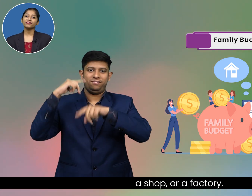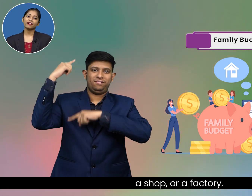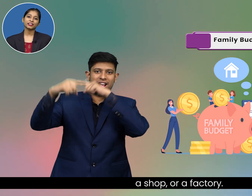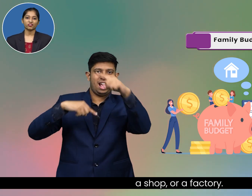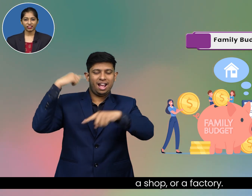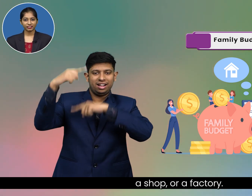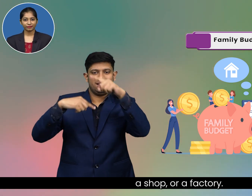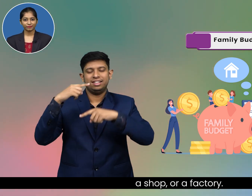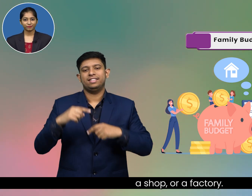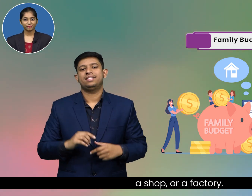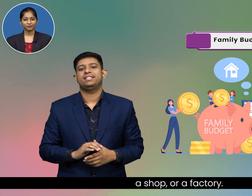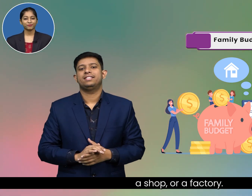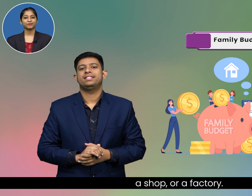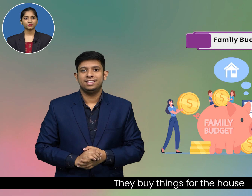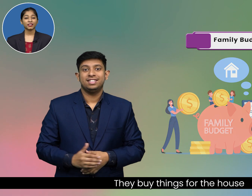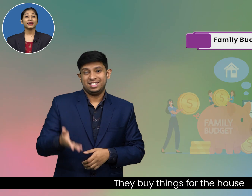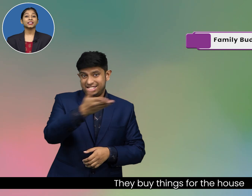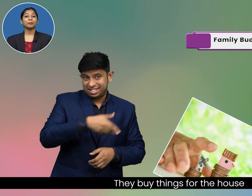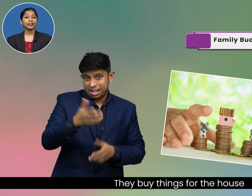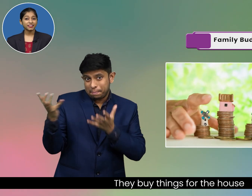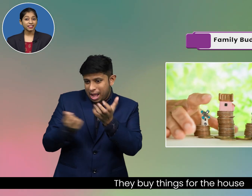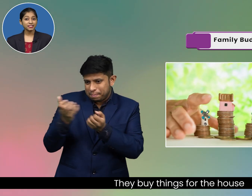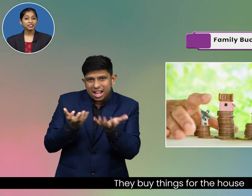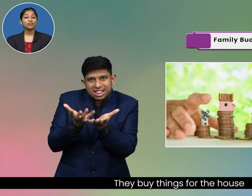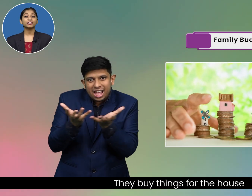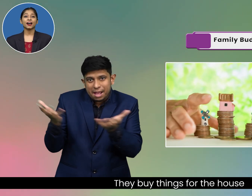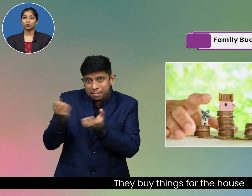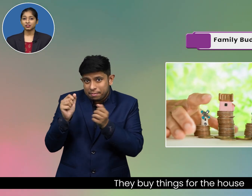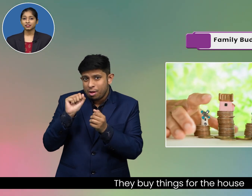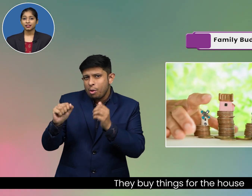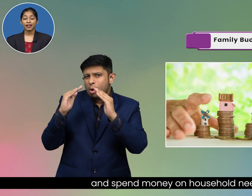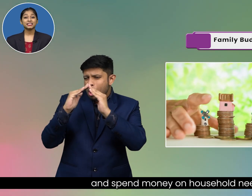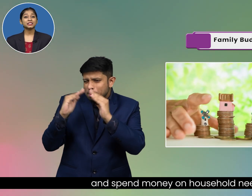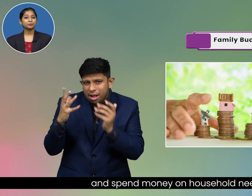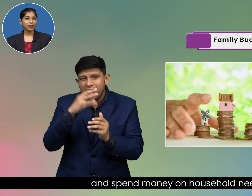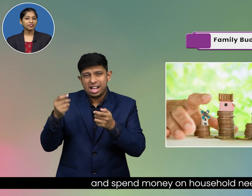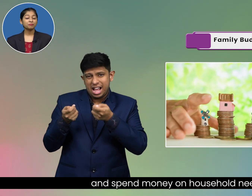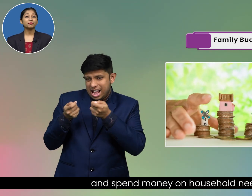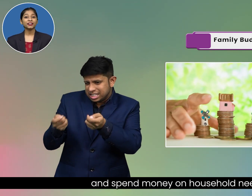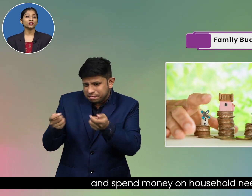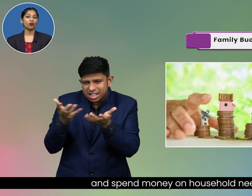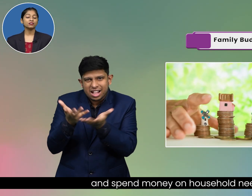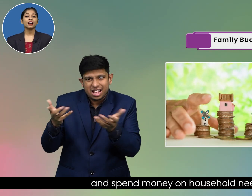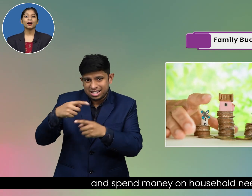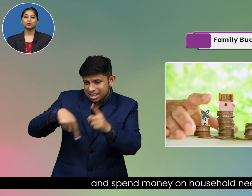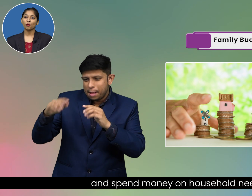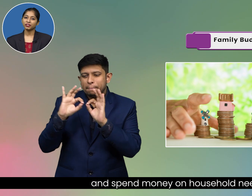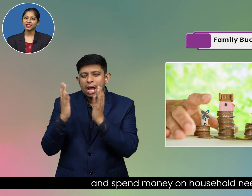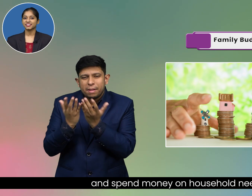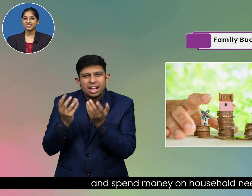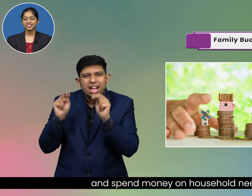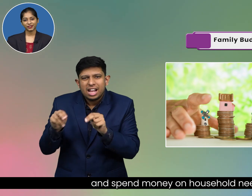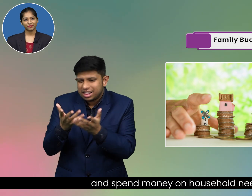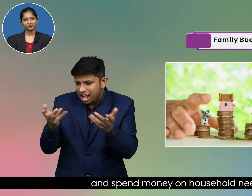or a factory. They buy things for the house and spend money on